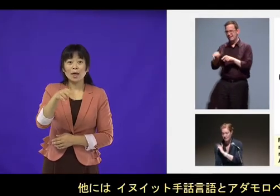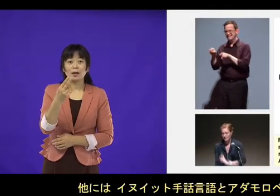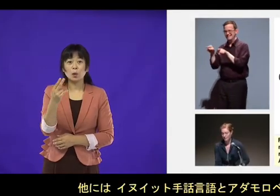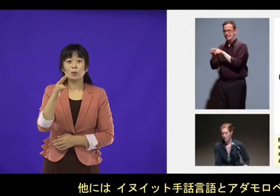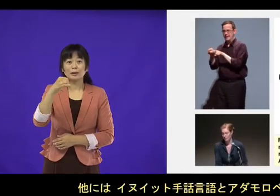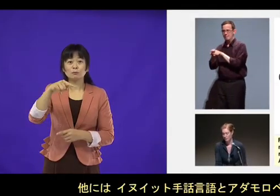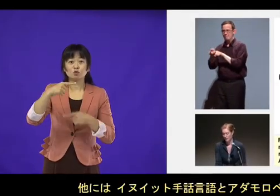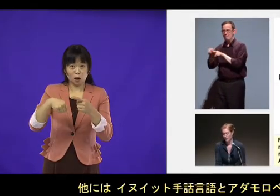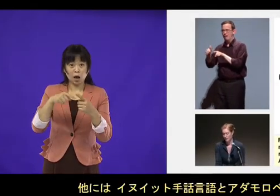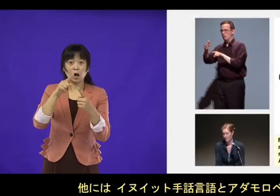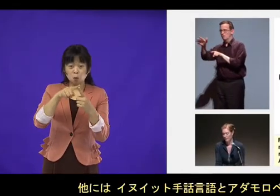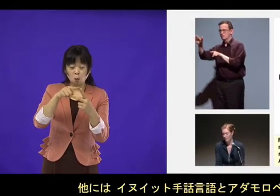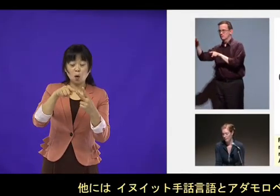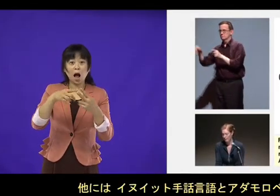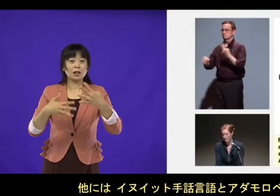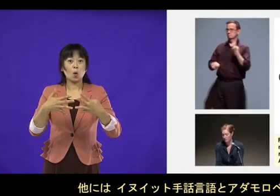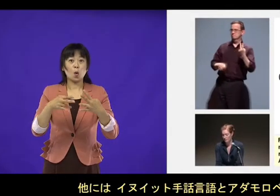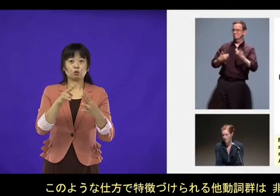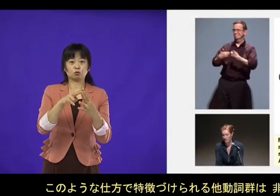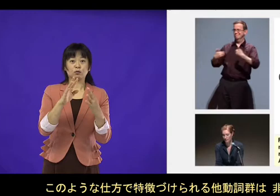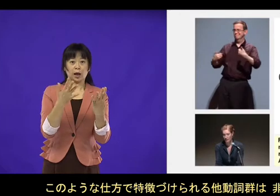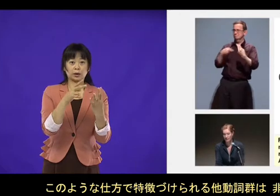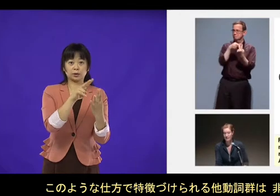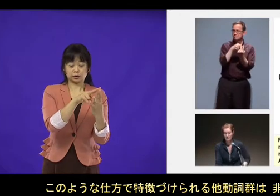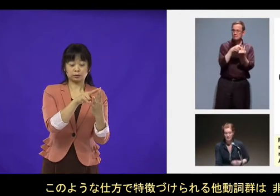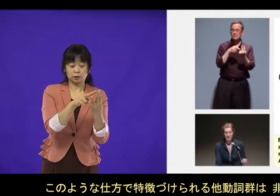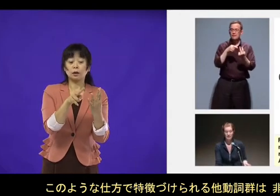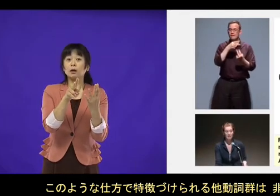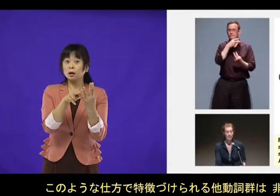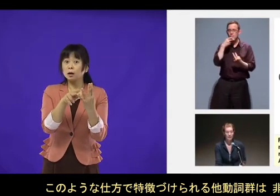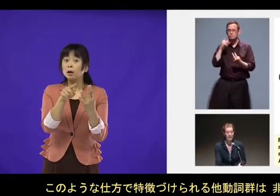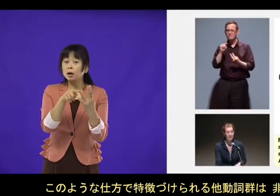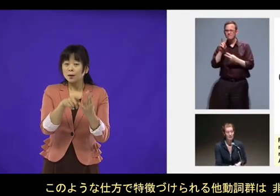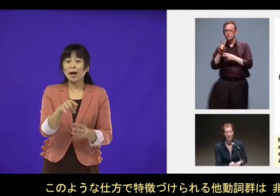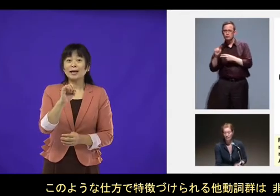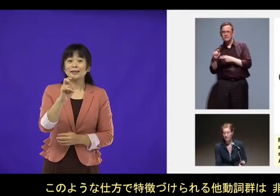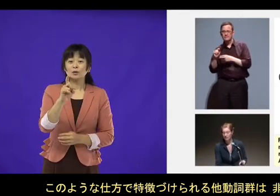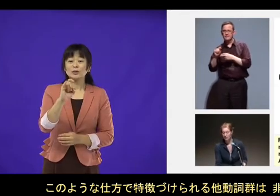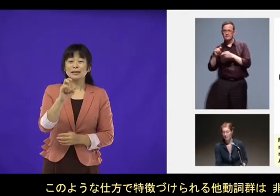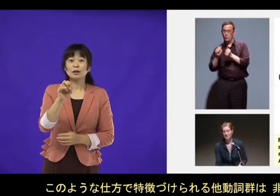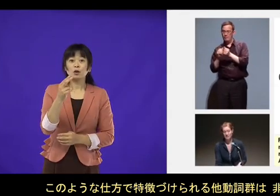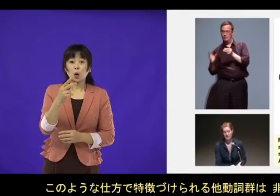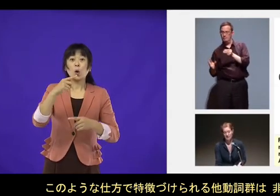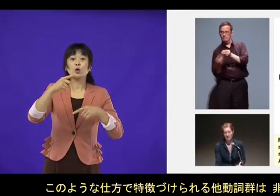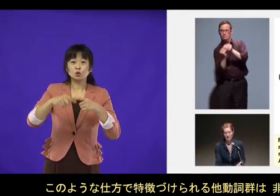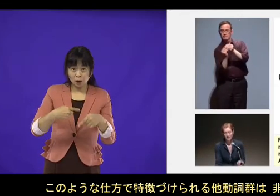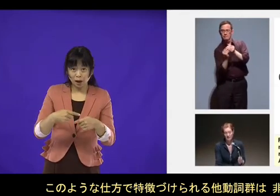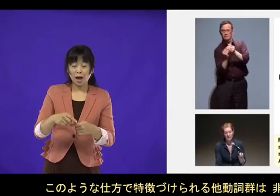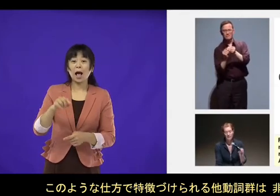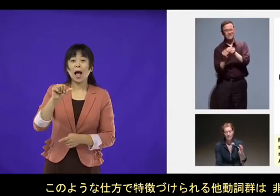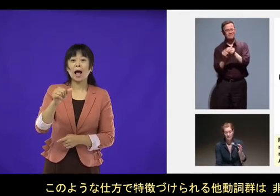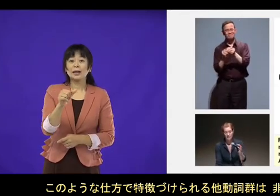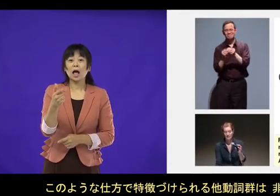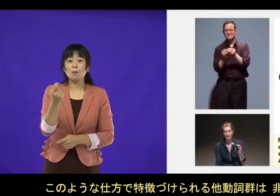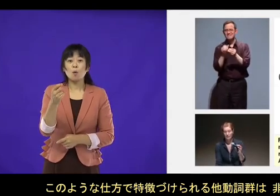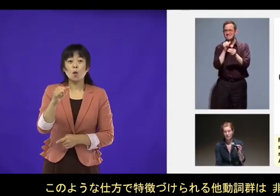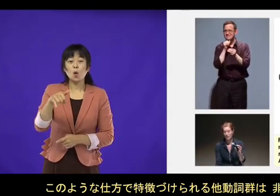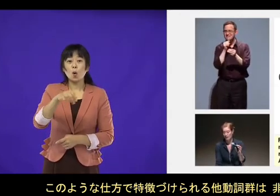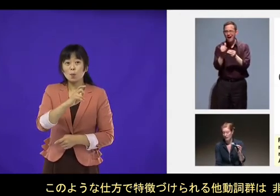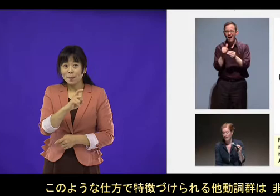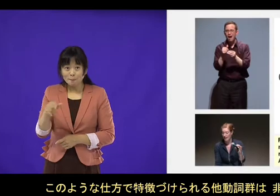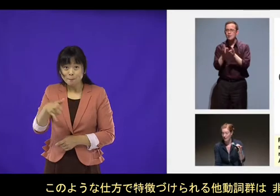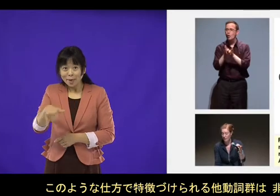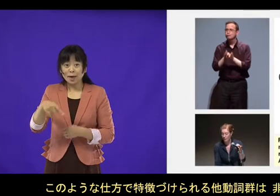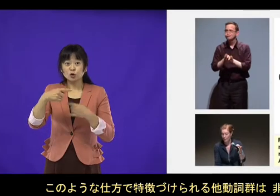of transitive verbs that may be marked in this particular way are really restricted in Inuit sign